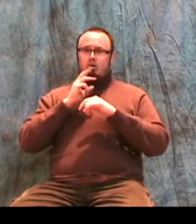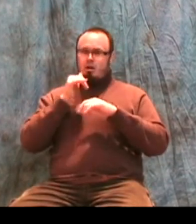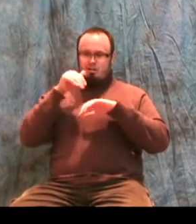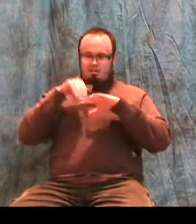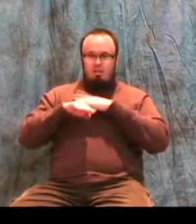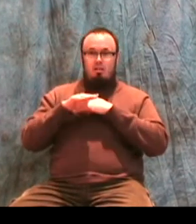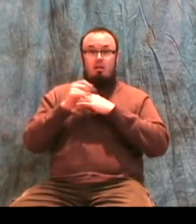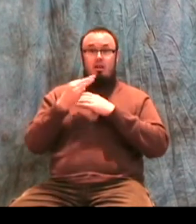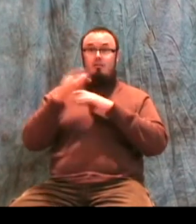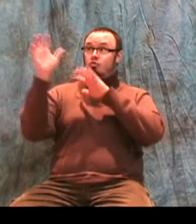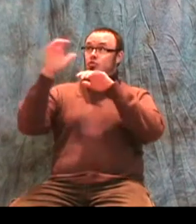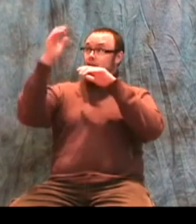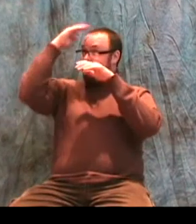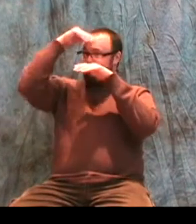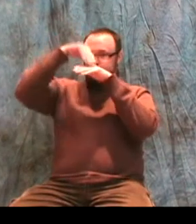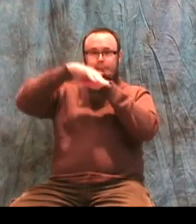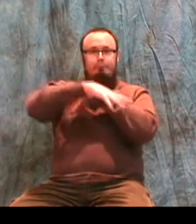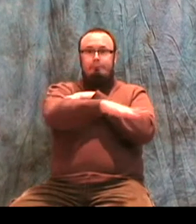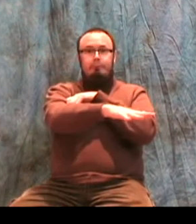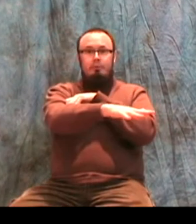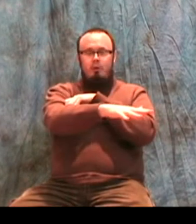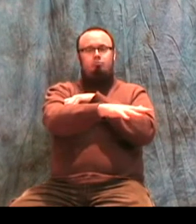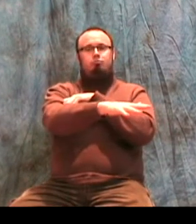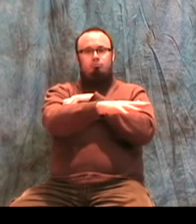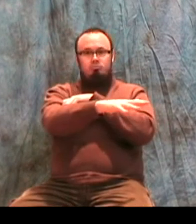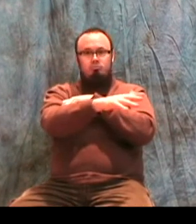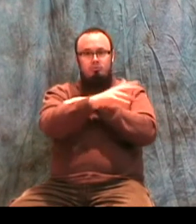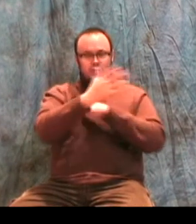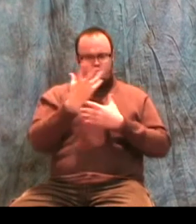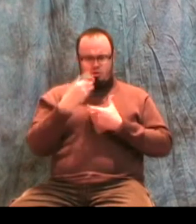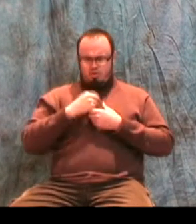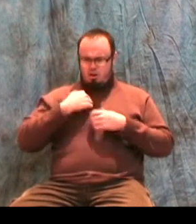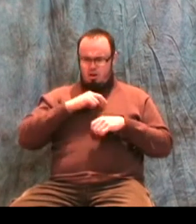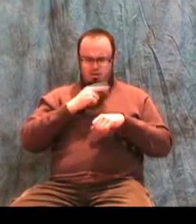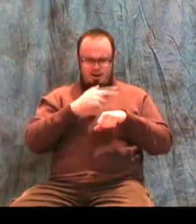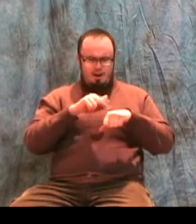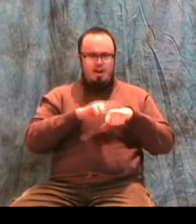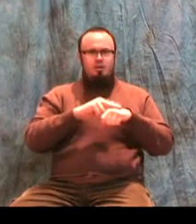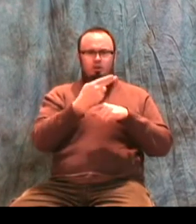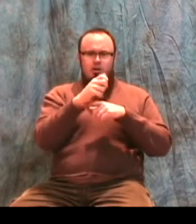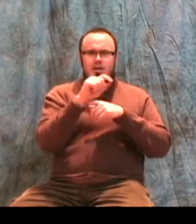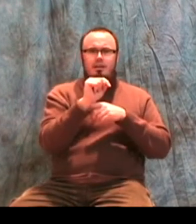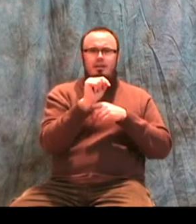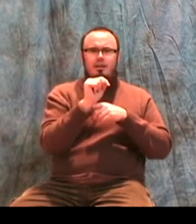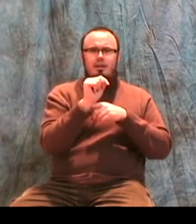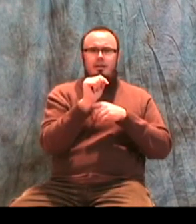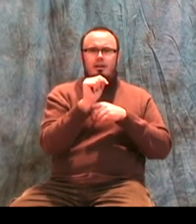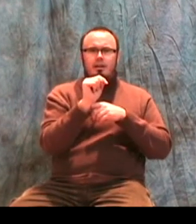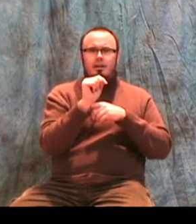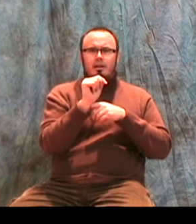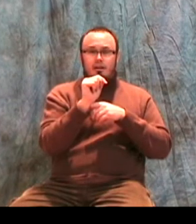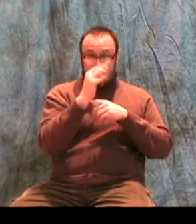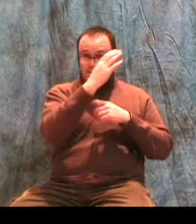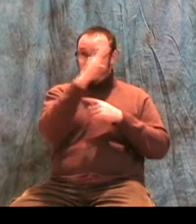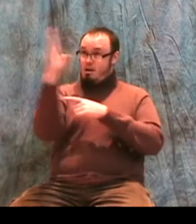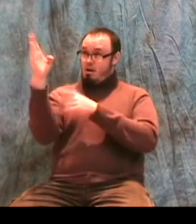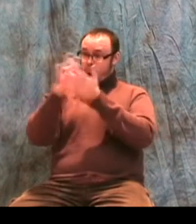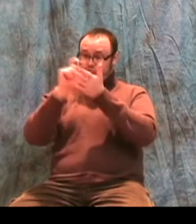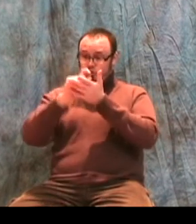produce a kind of wind from our lungs. There is a natural heat within us. Lastly, God, in Genesis chapter